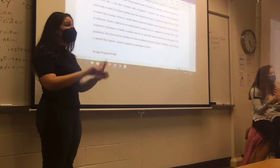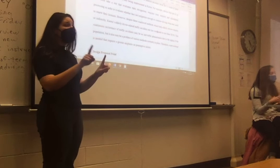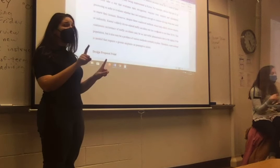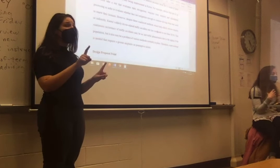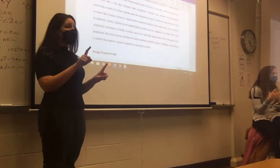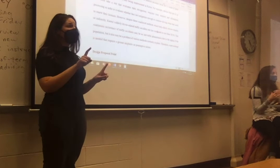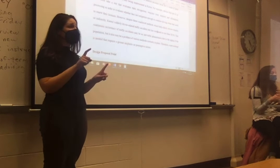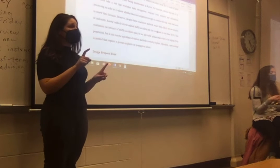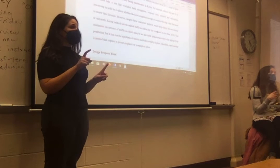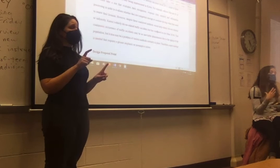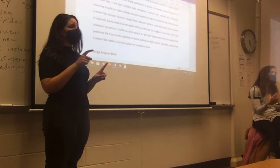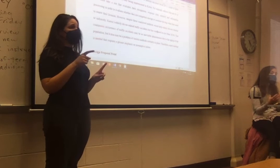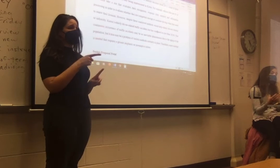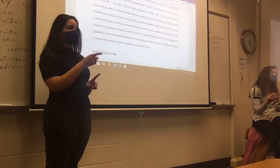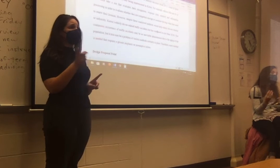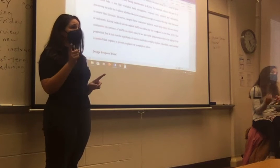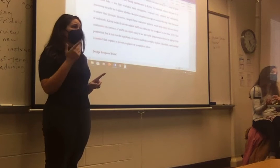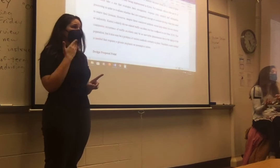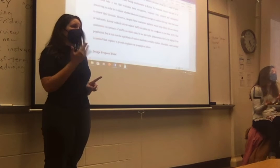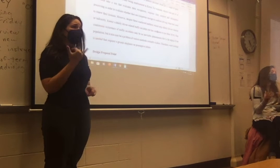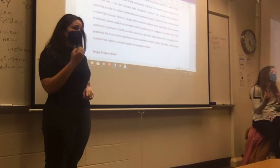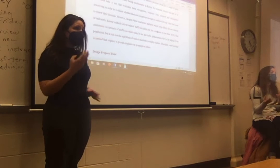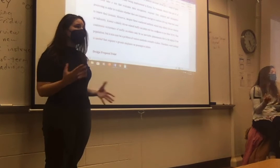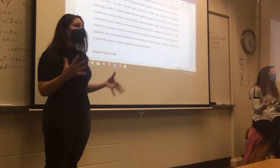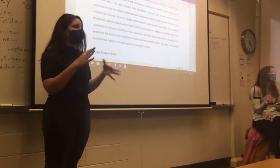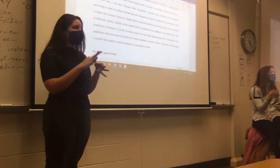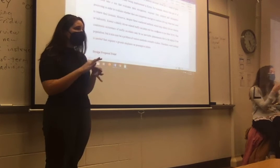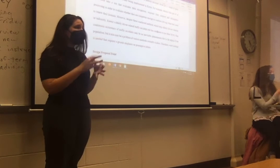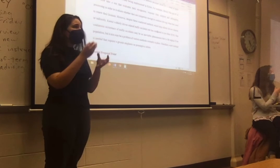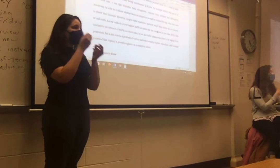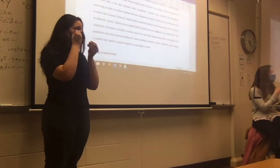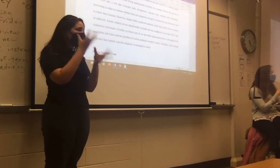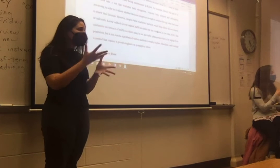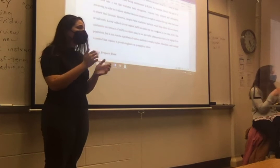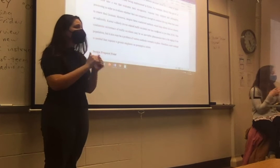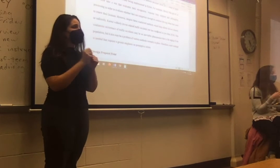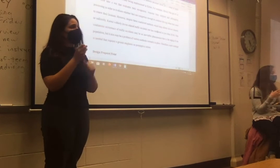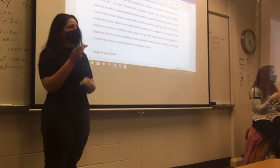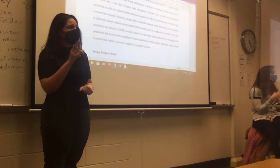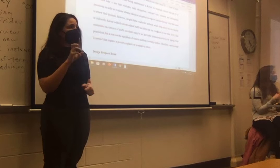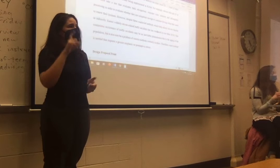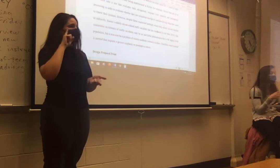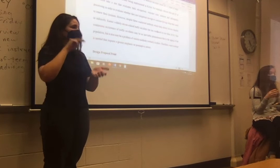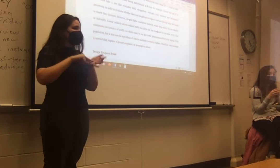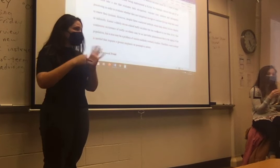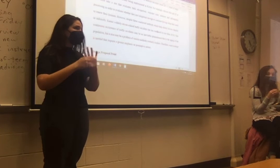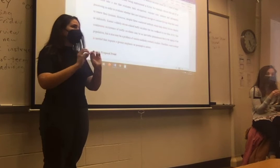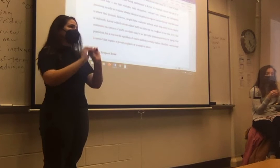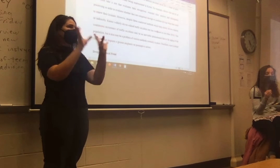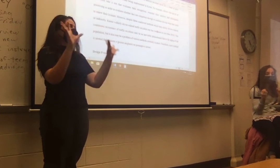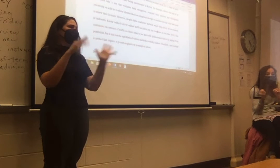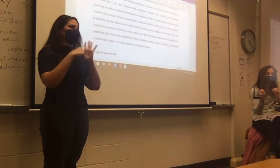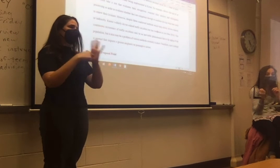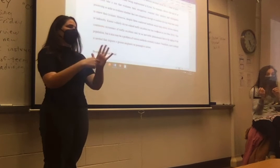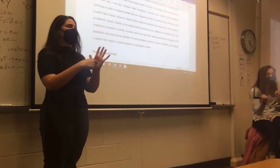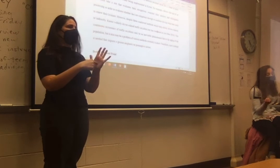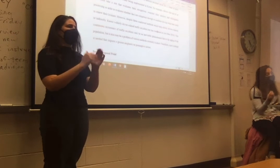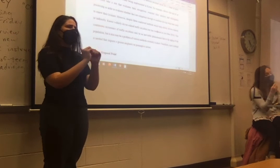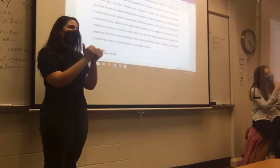job of using the sources and connecting those sources back to that purpose and clearly showing us how those sources